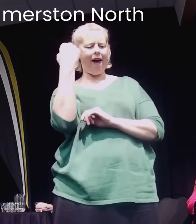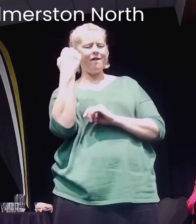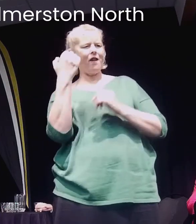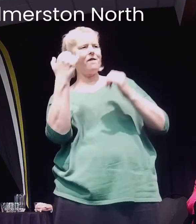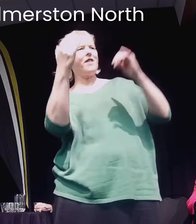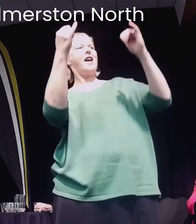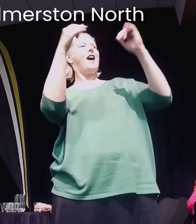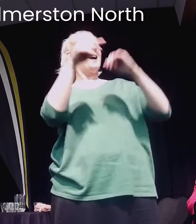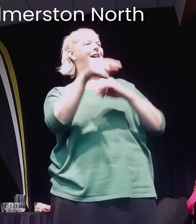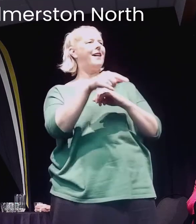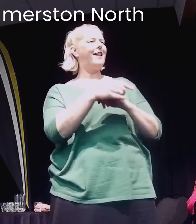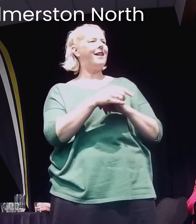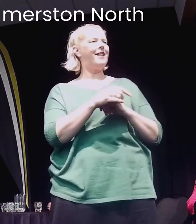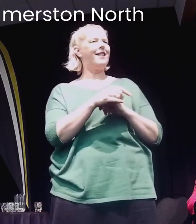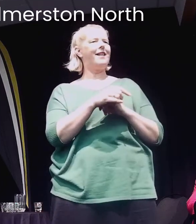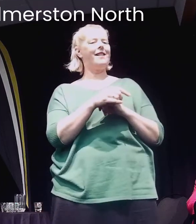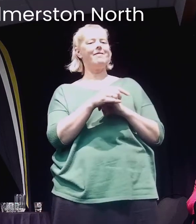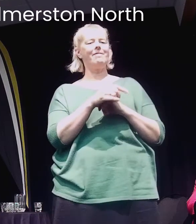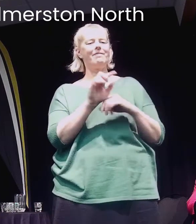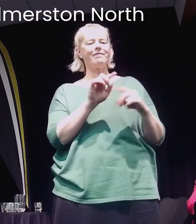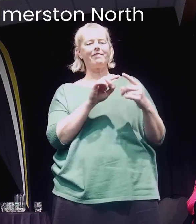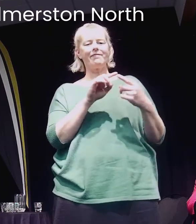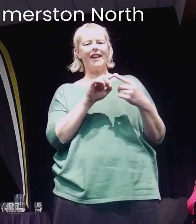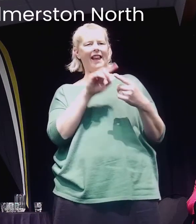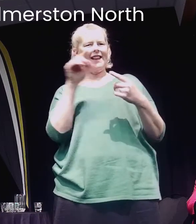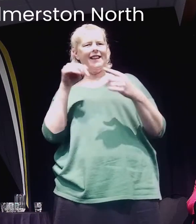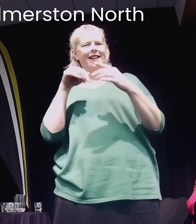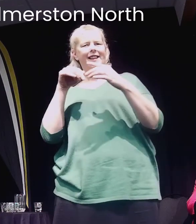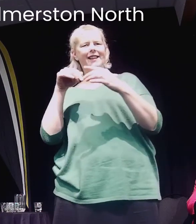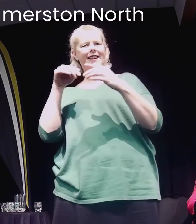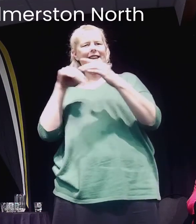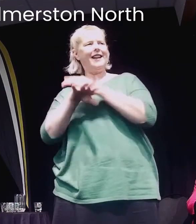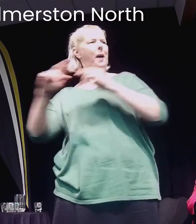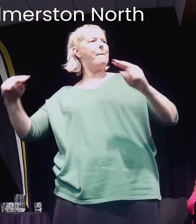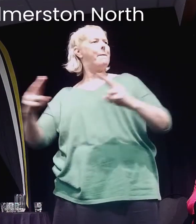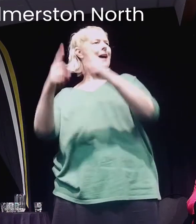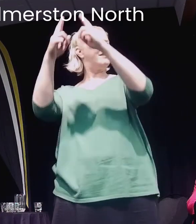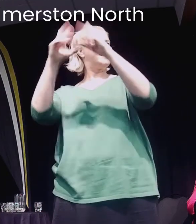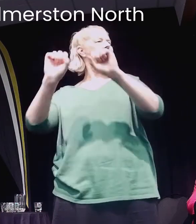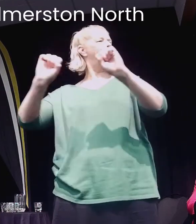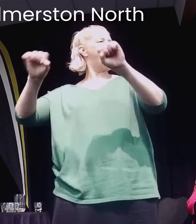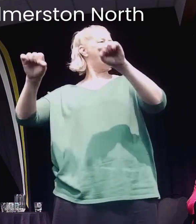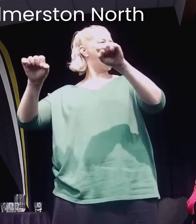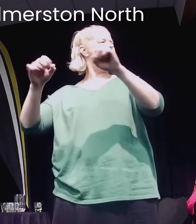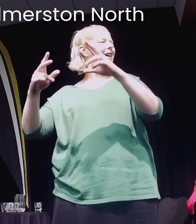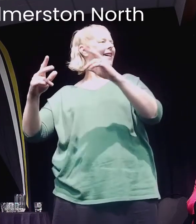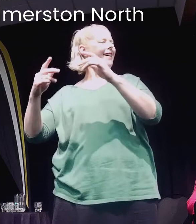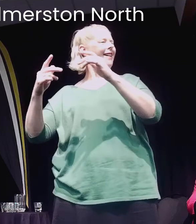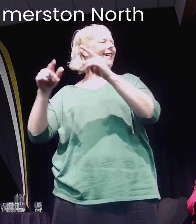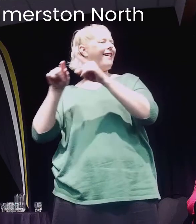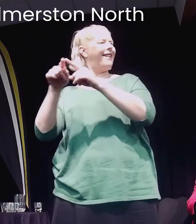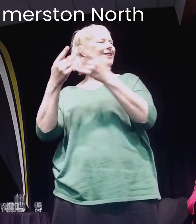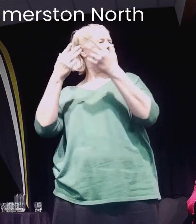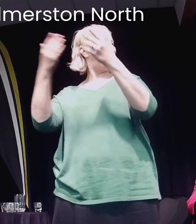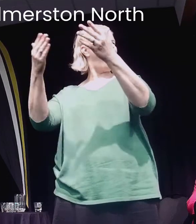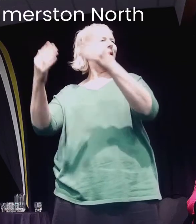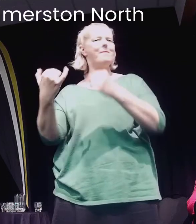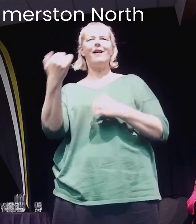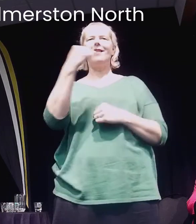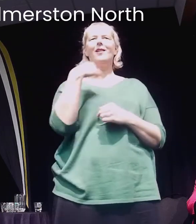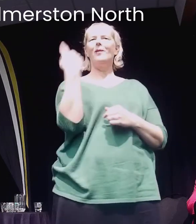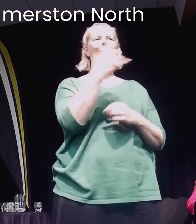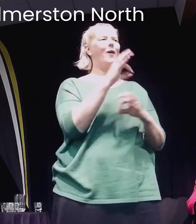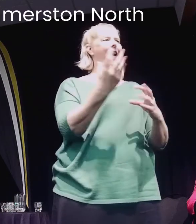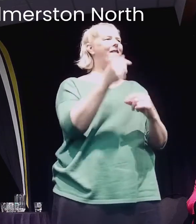this motorcycle going, we lost it here. We want to promote Palmerston North by doing diverse, but